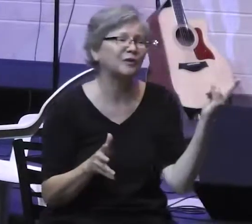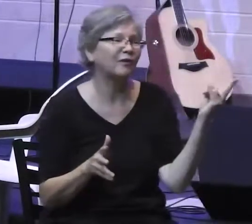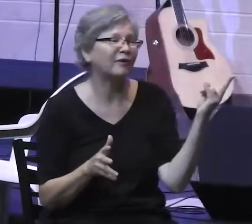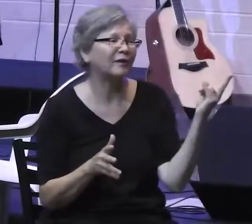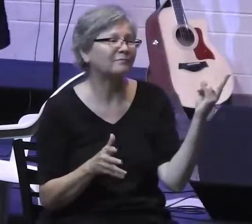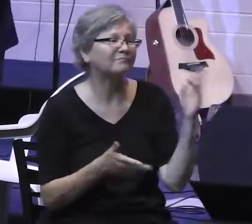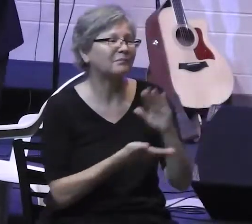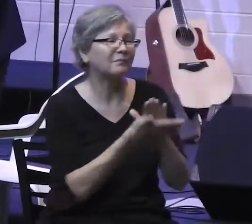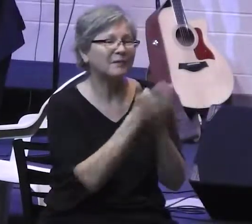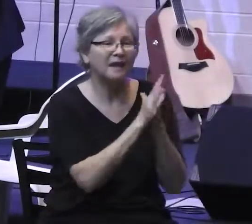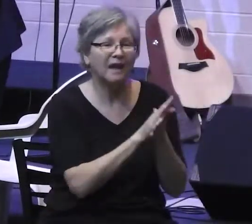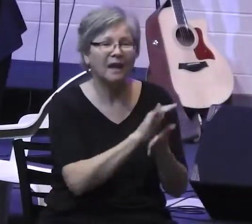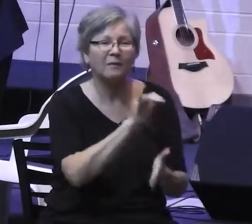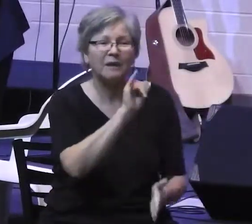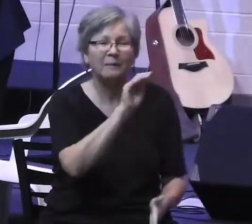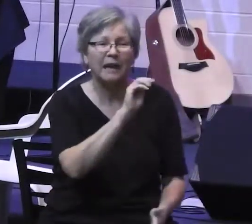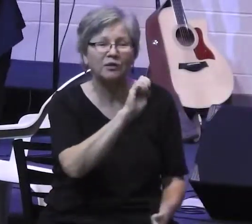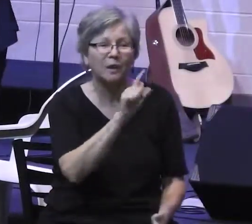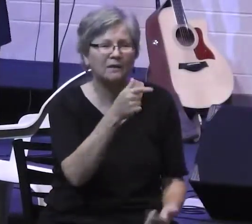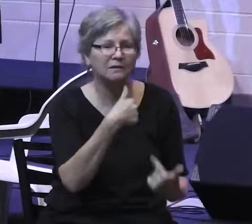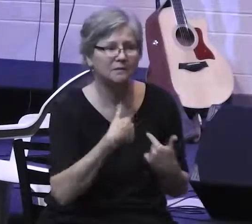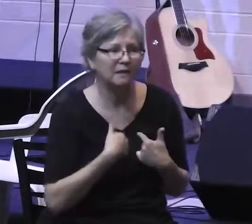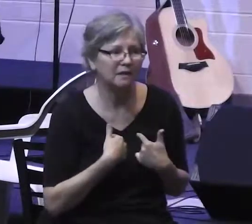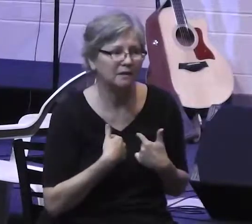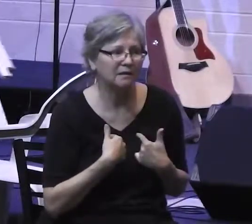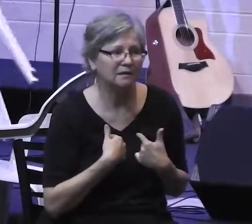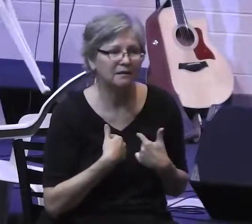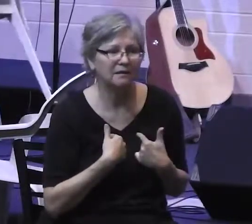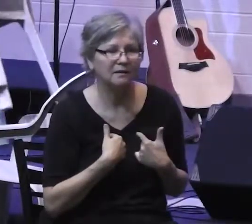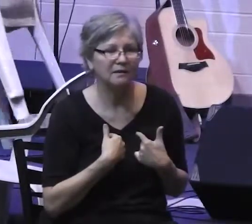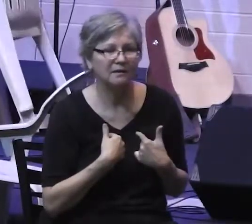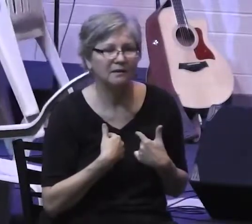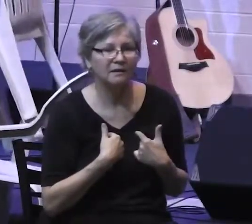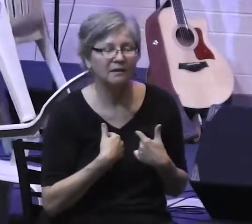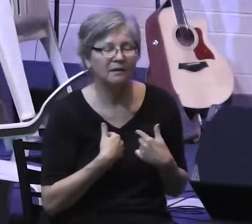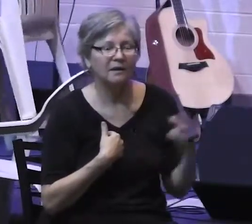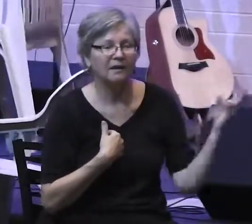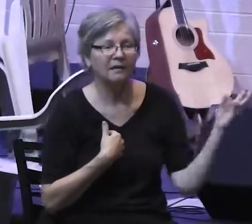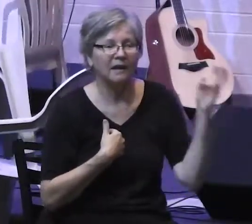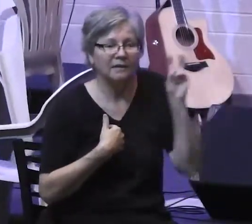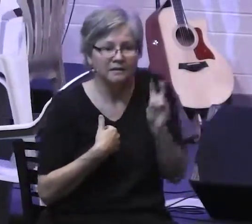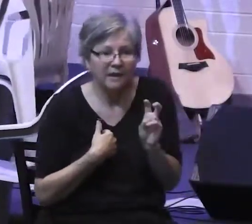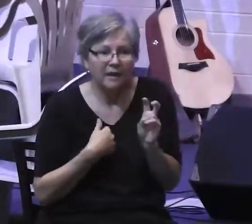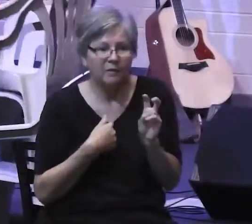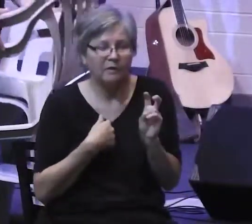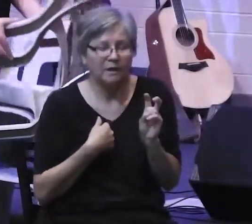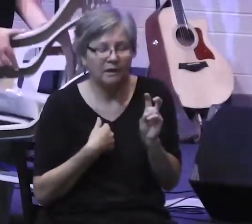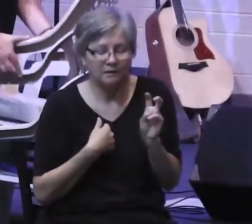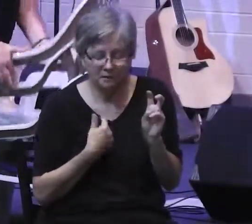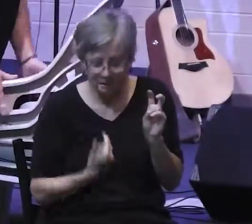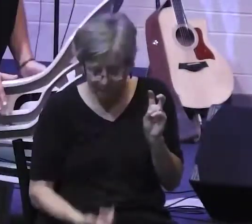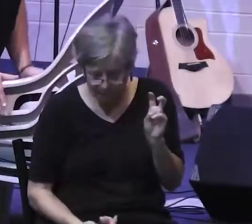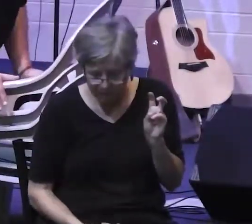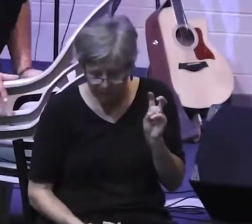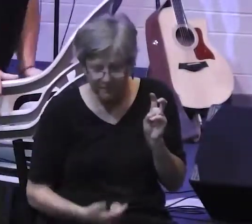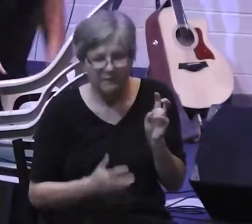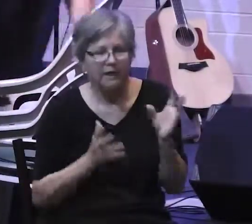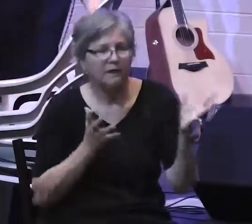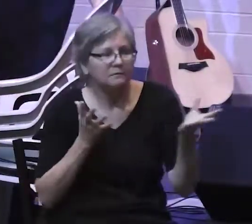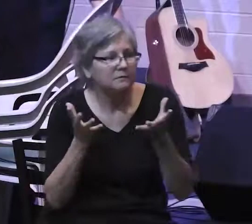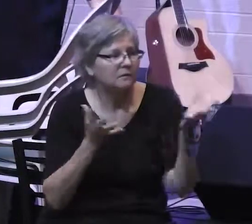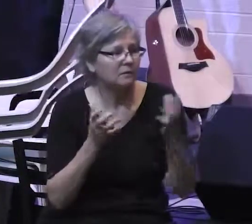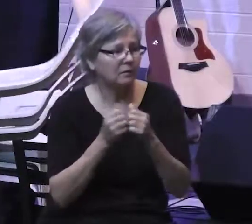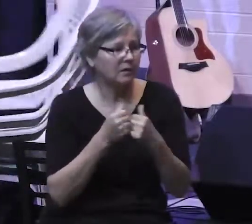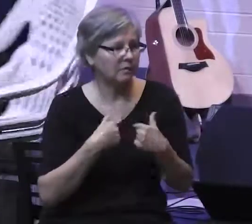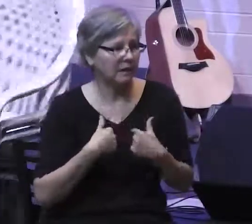And you see what they did and helped me do, and others have done. My order, Imago Christi, has helped me do. They have helped